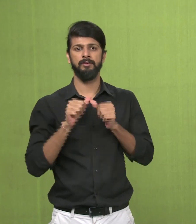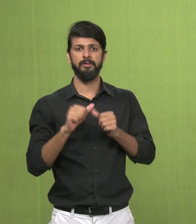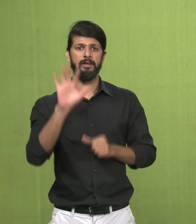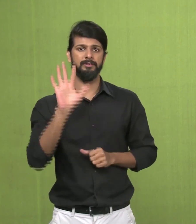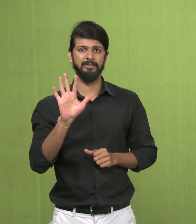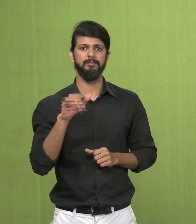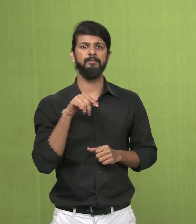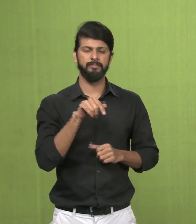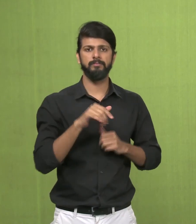Answer number 5.